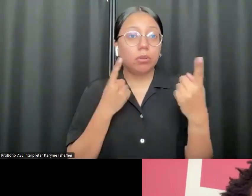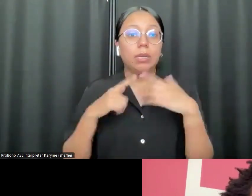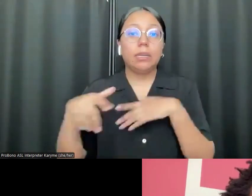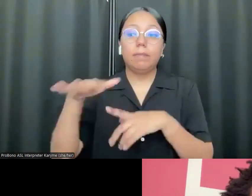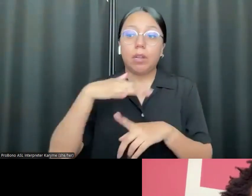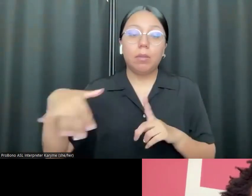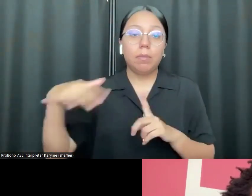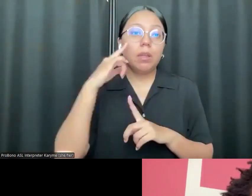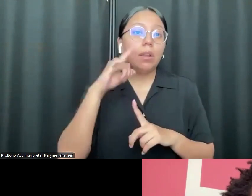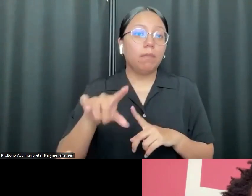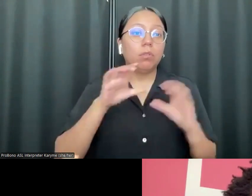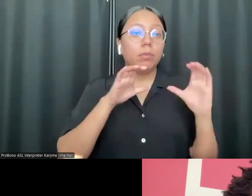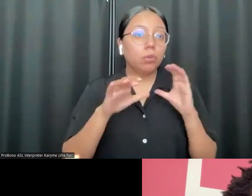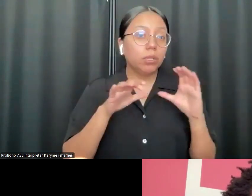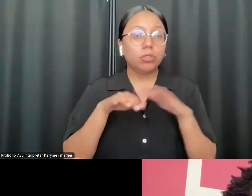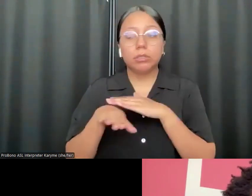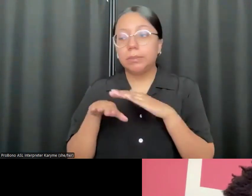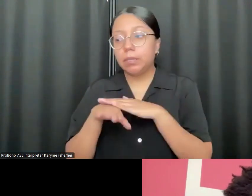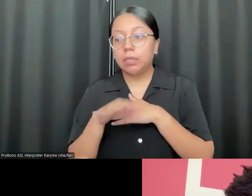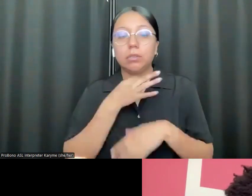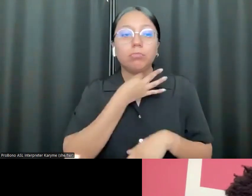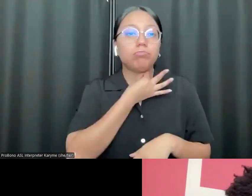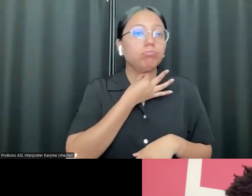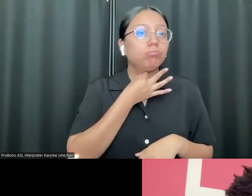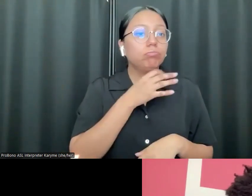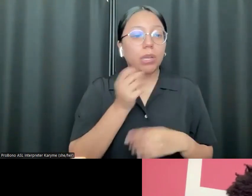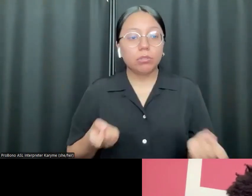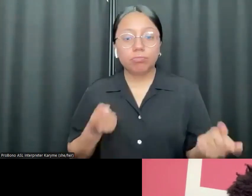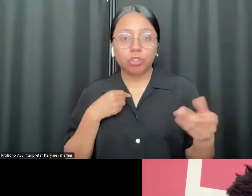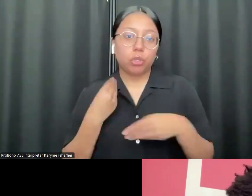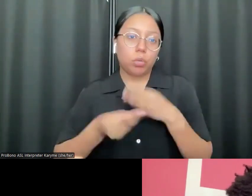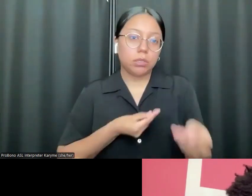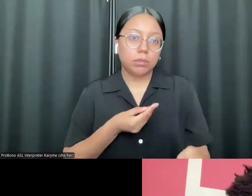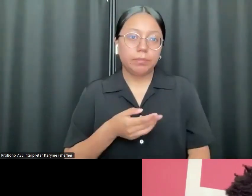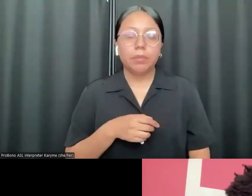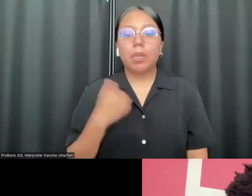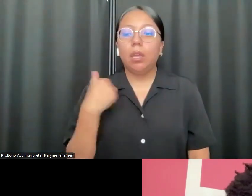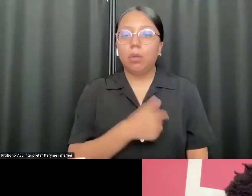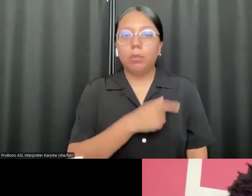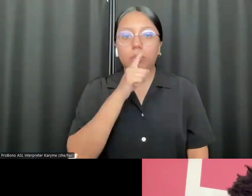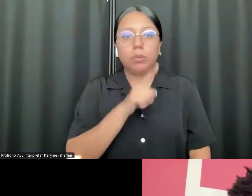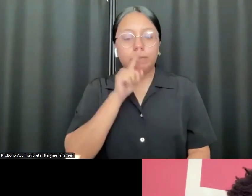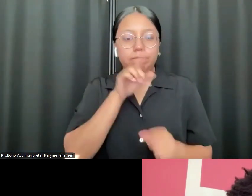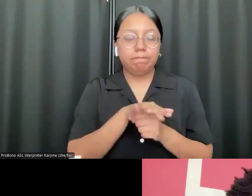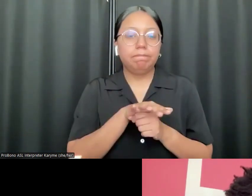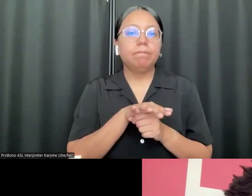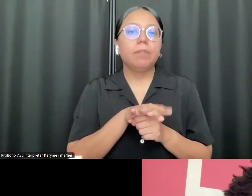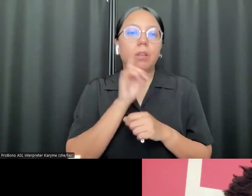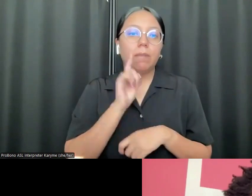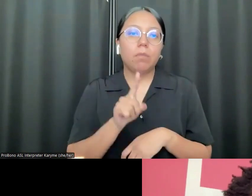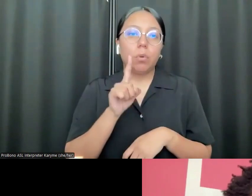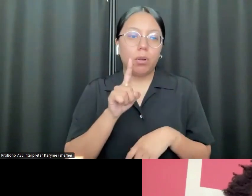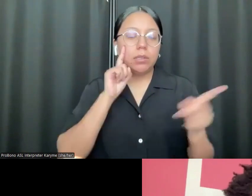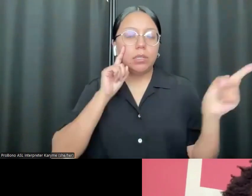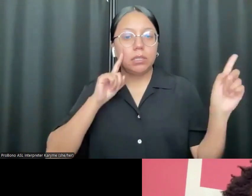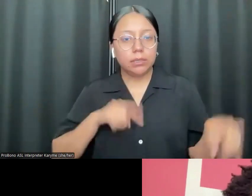accessibility, communication, curiosity, and generosity. We are dedicated to creating a consent-based